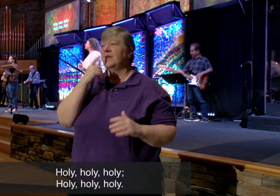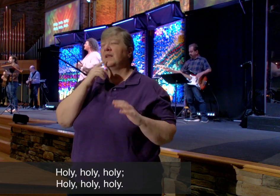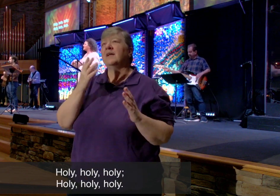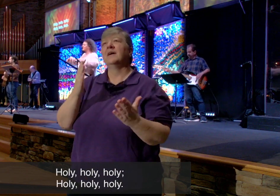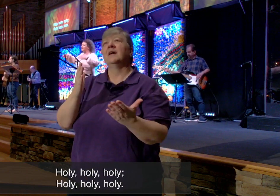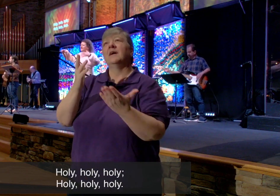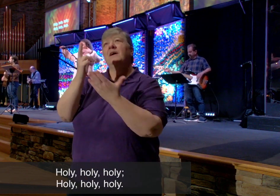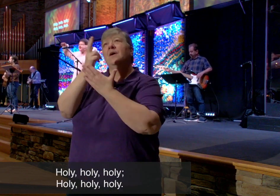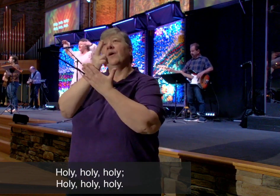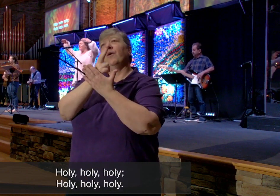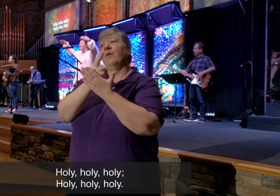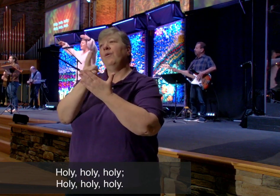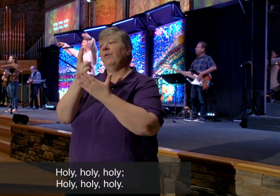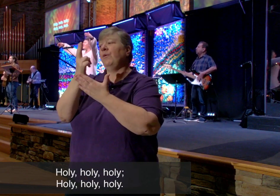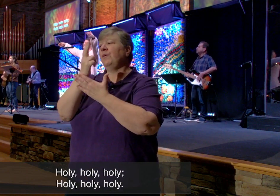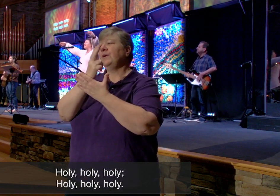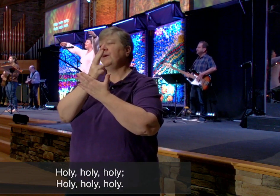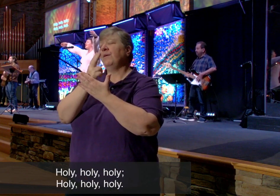Let's lift them up. Sing holy.